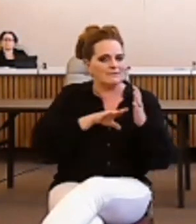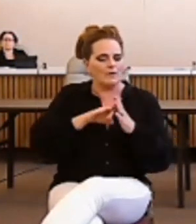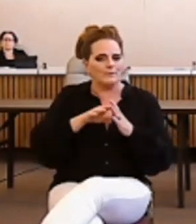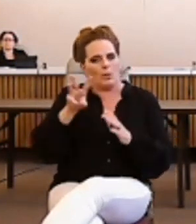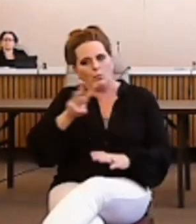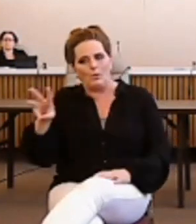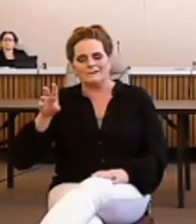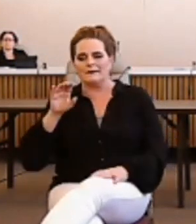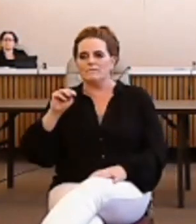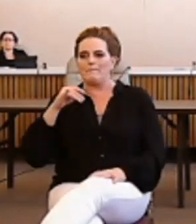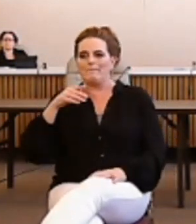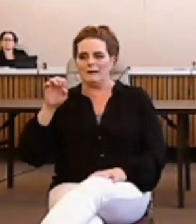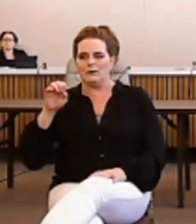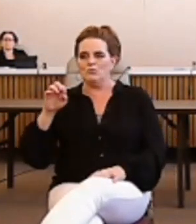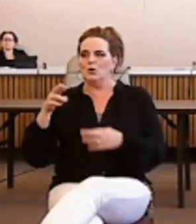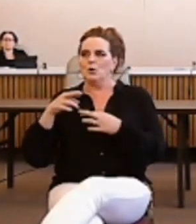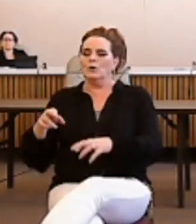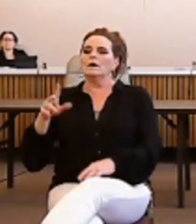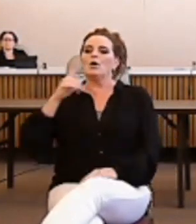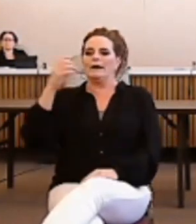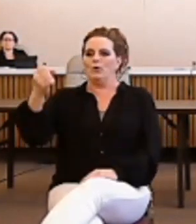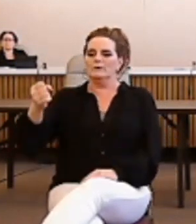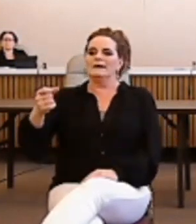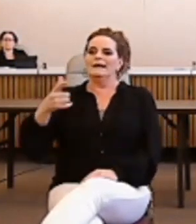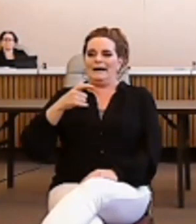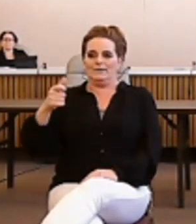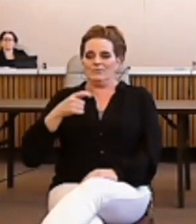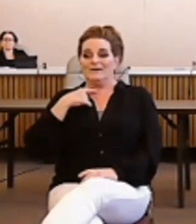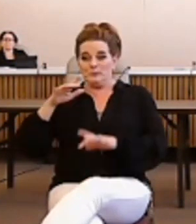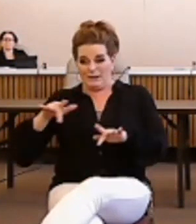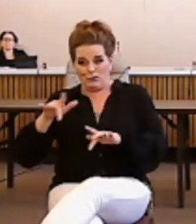Road. Okay, hold on.